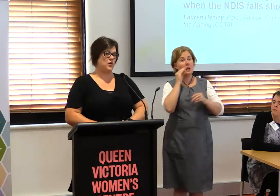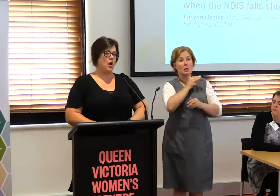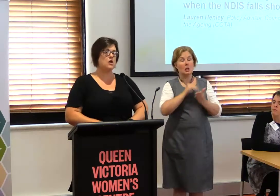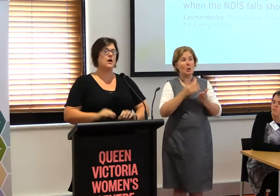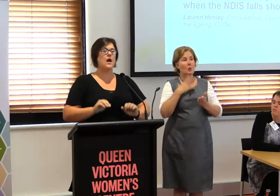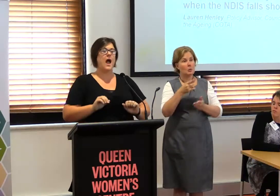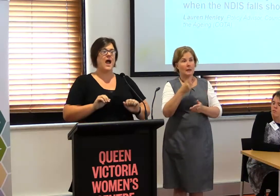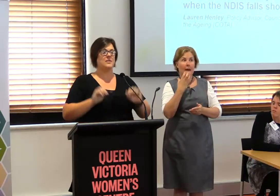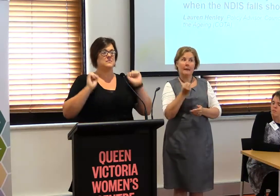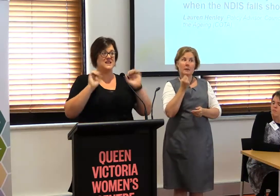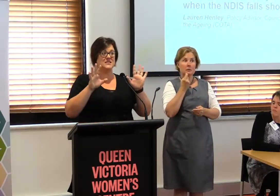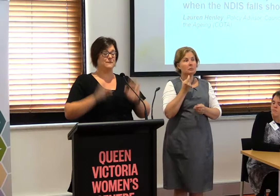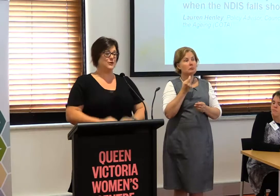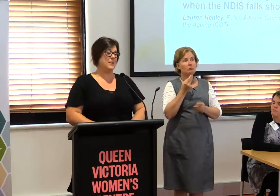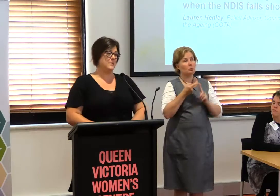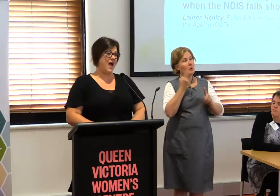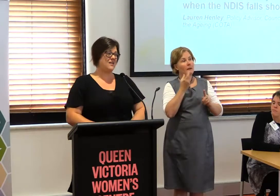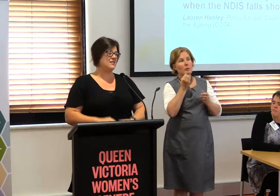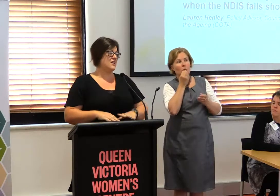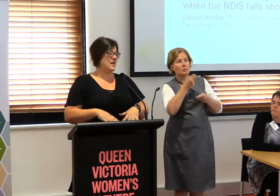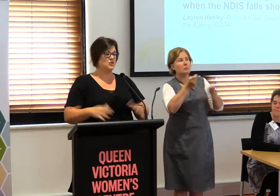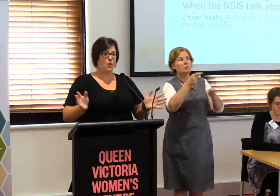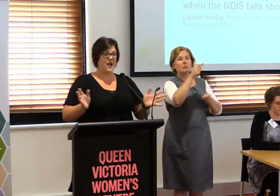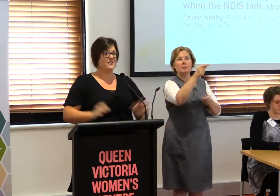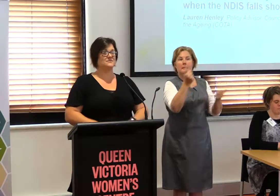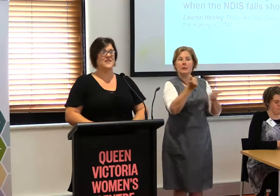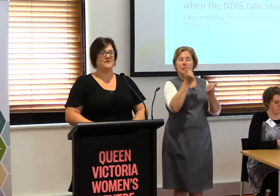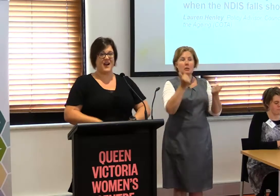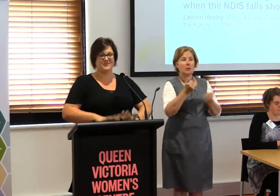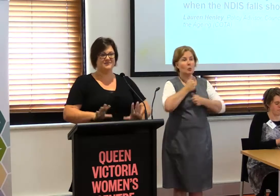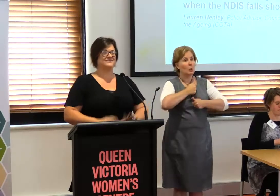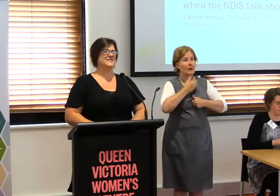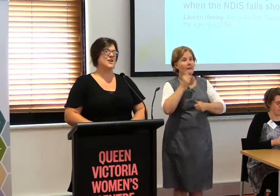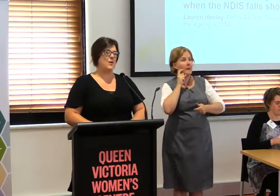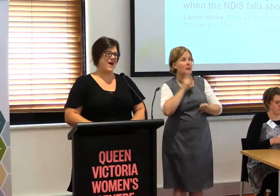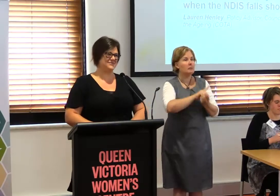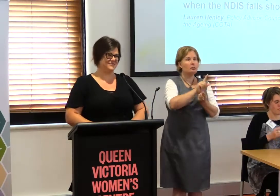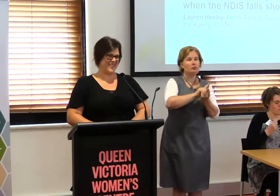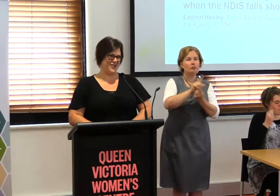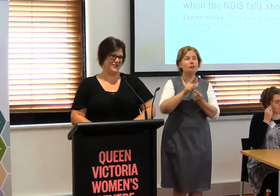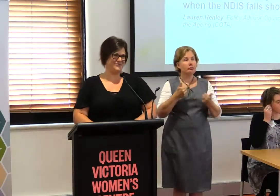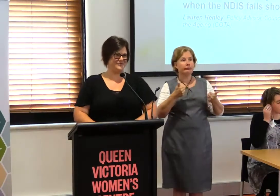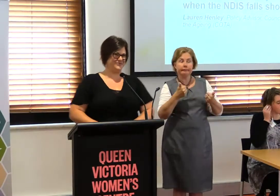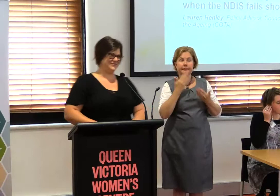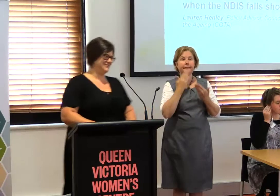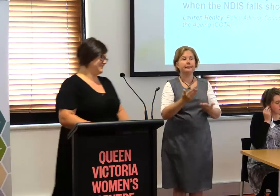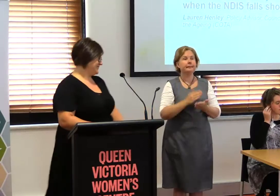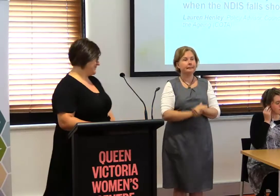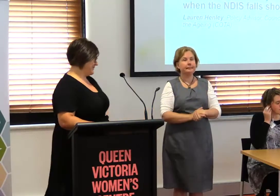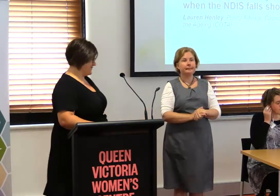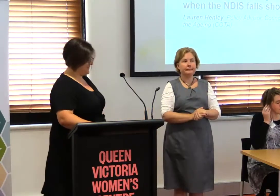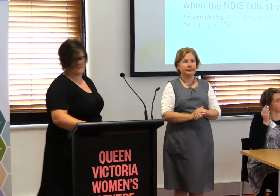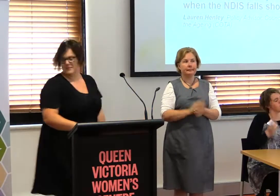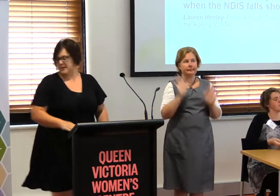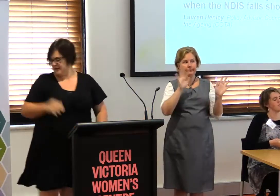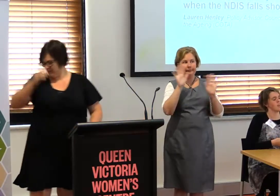1 o'clock. And there's plenty of food at the back. Enjoy, have fun, see you at 1. Thank you.